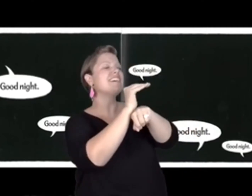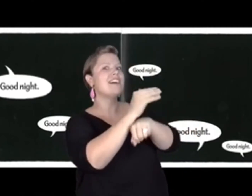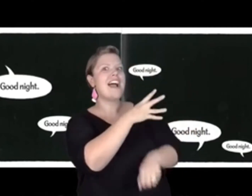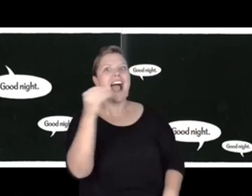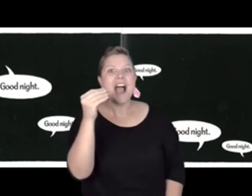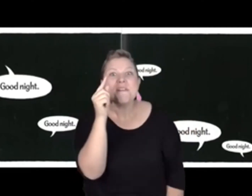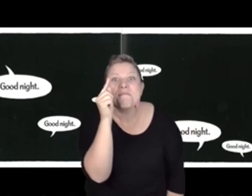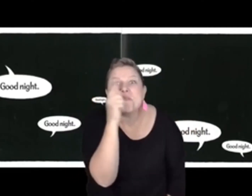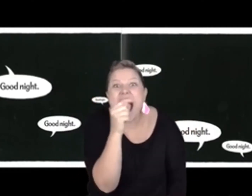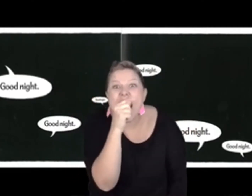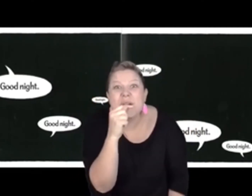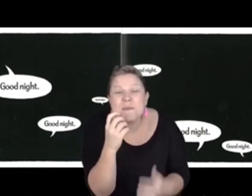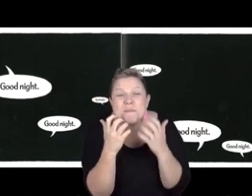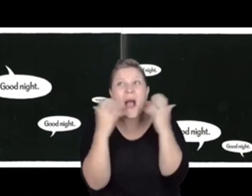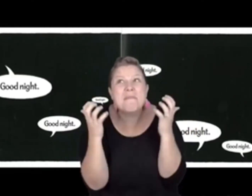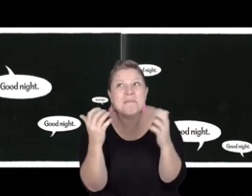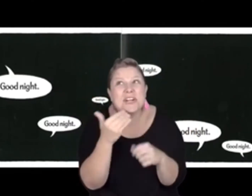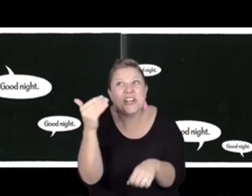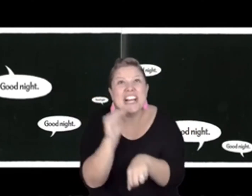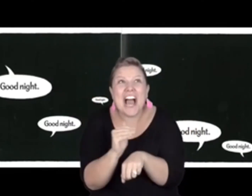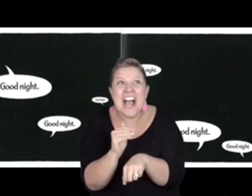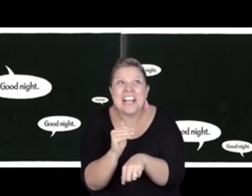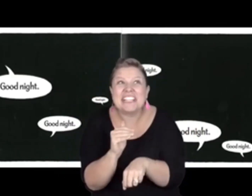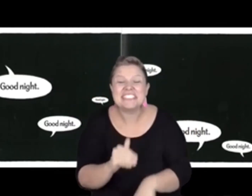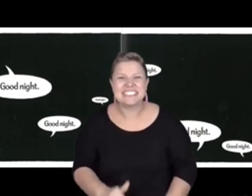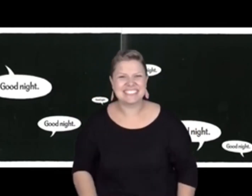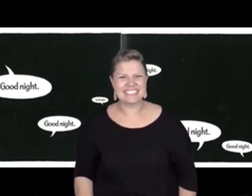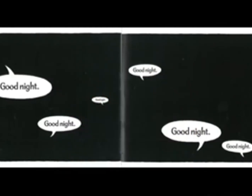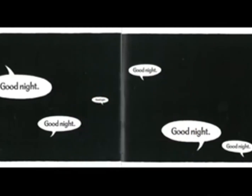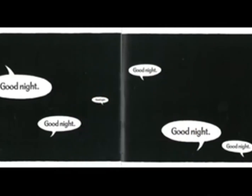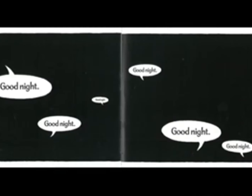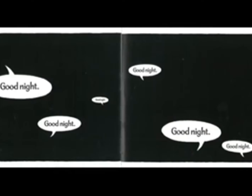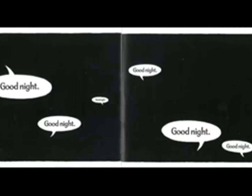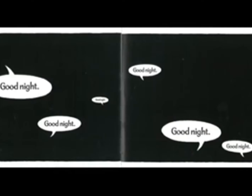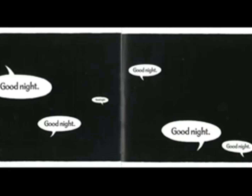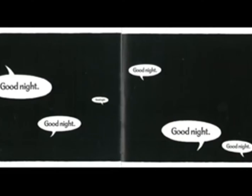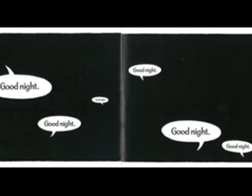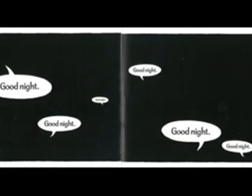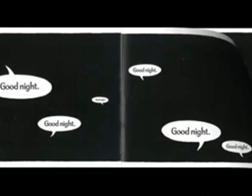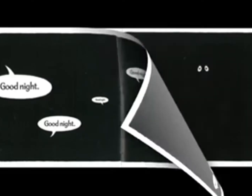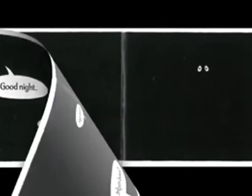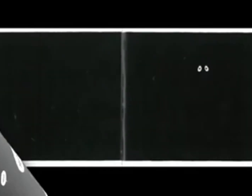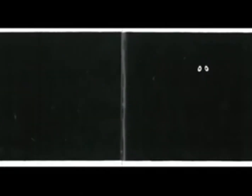night." And the mouse squeaked, "Good night."